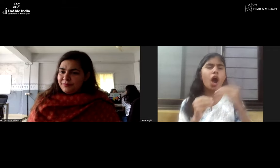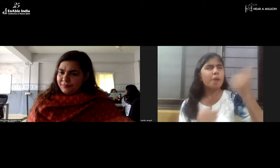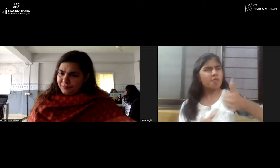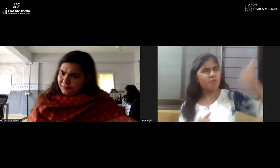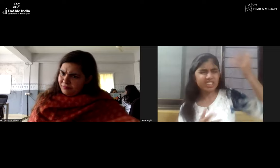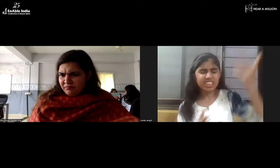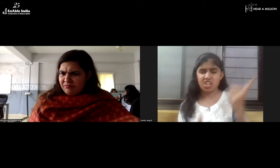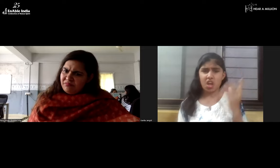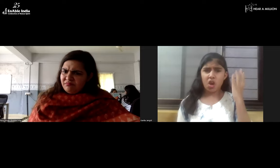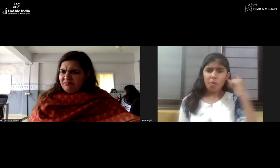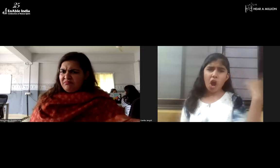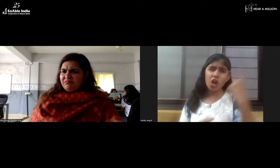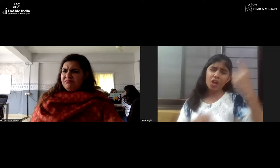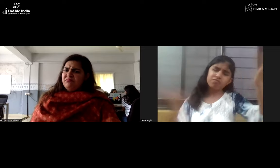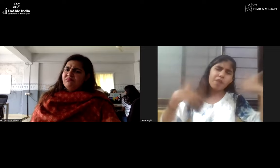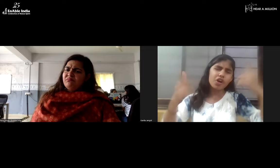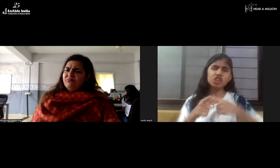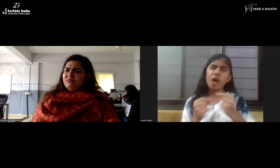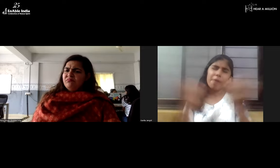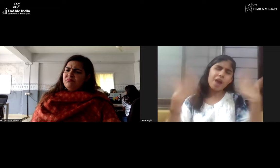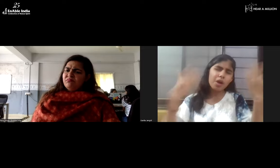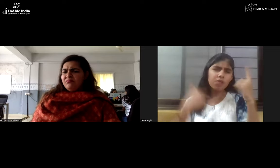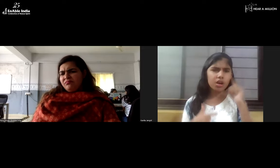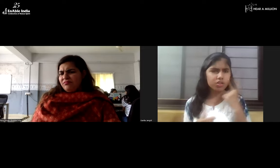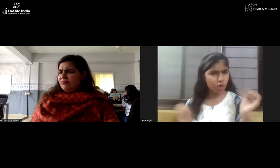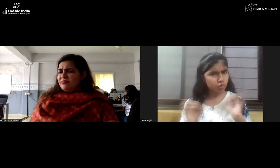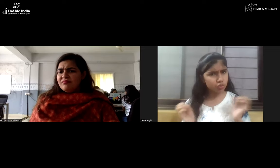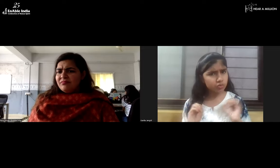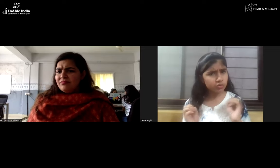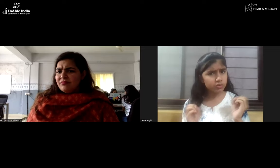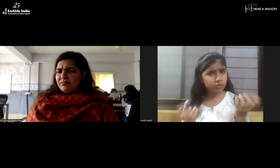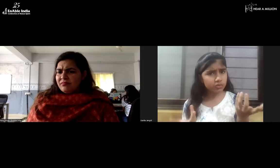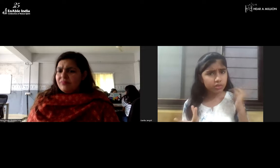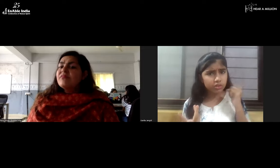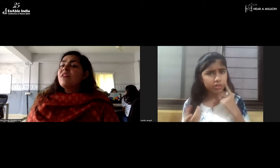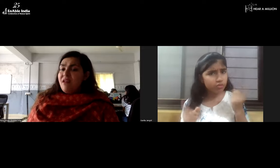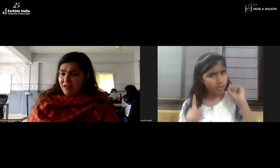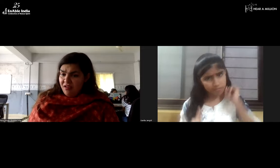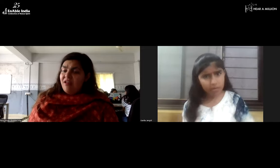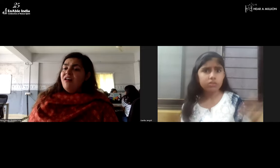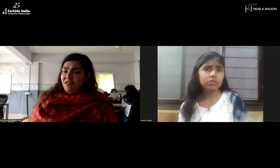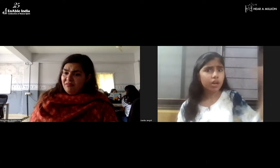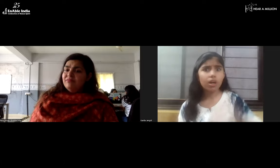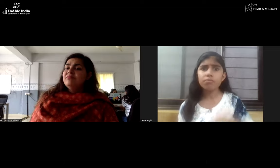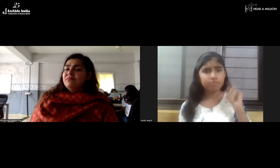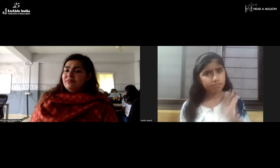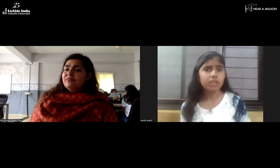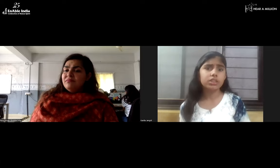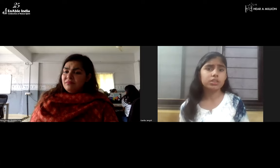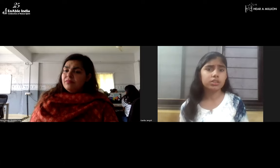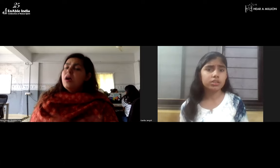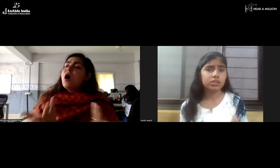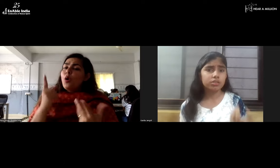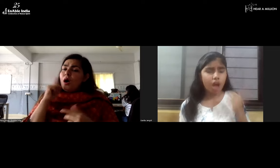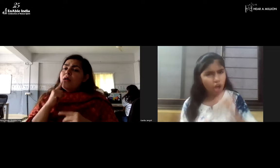part of Orjet Foundation. Great. Next we have Archita. Can you see me